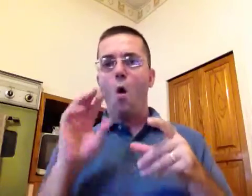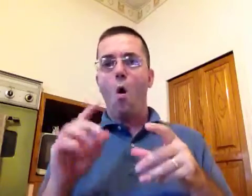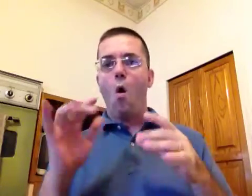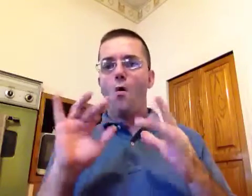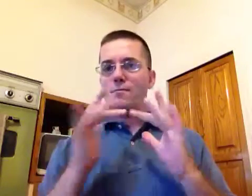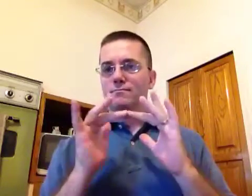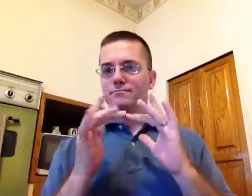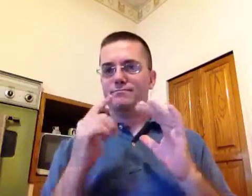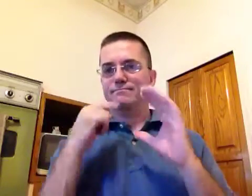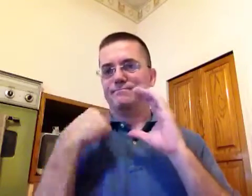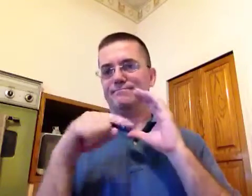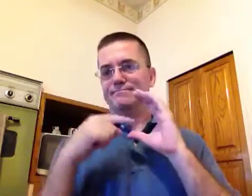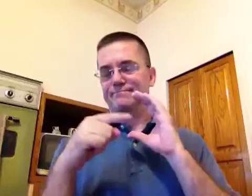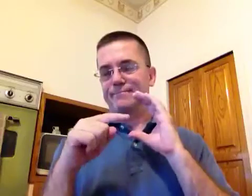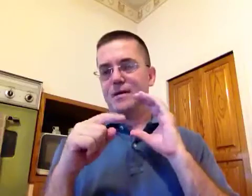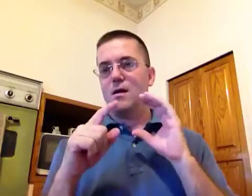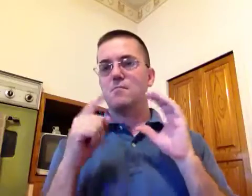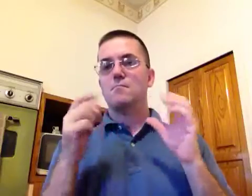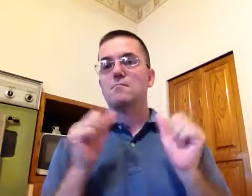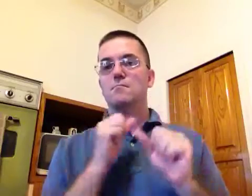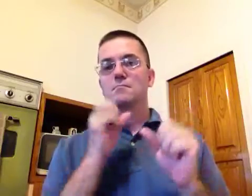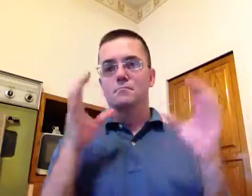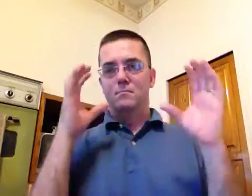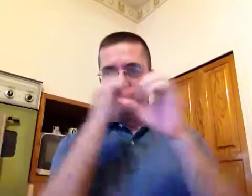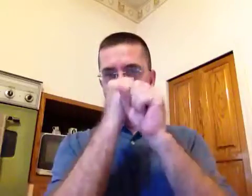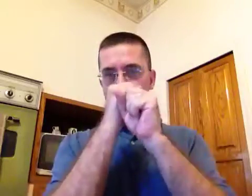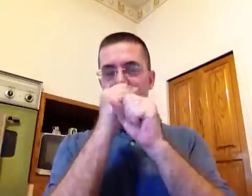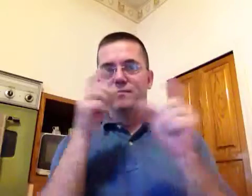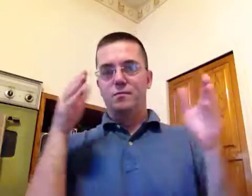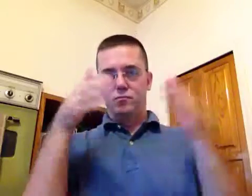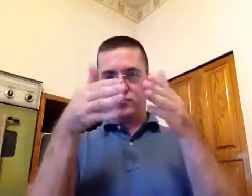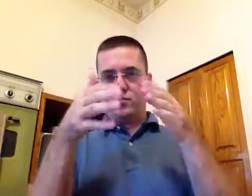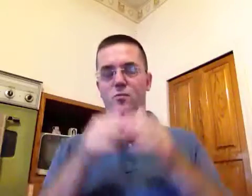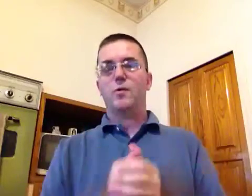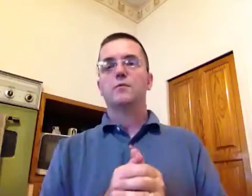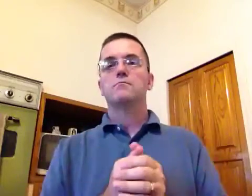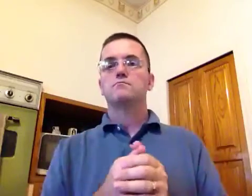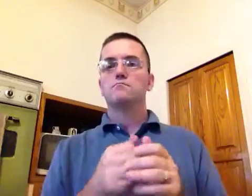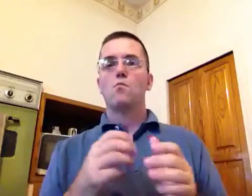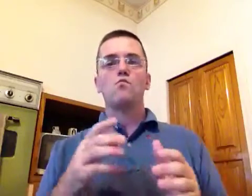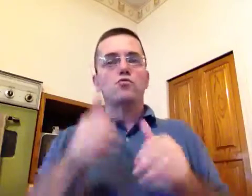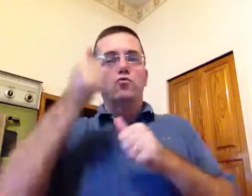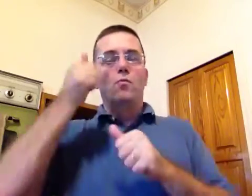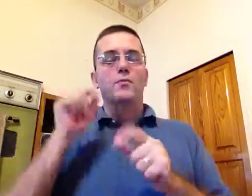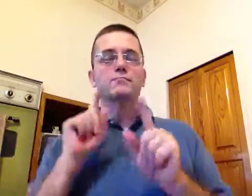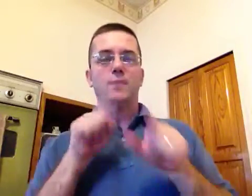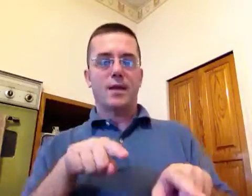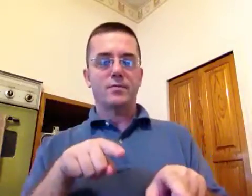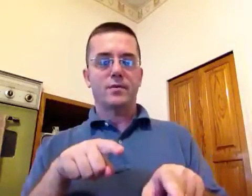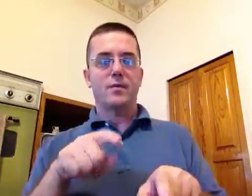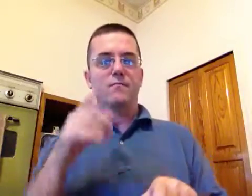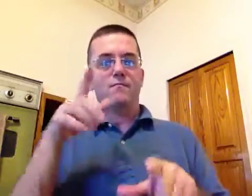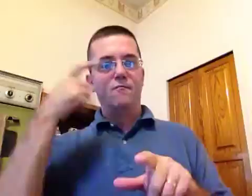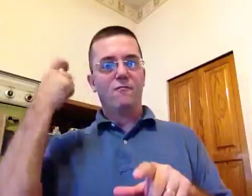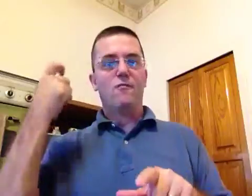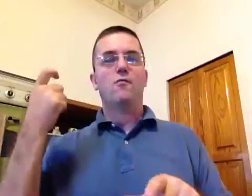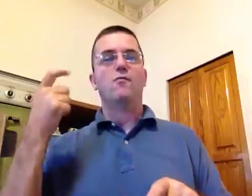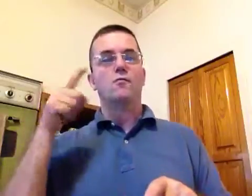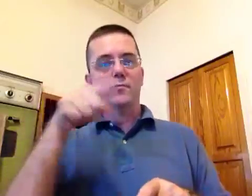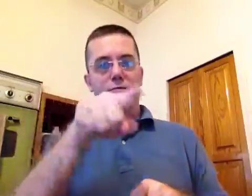to the point, and we will do our best to answer them as a part of the show today. Kyle is with